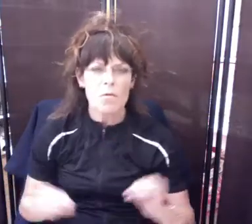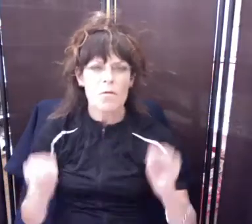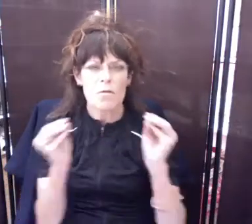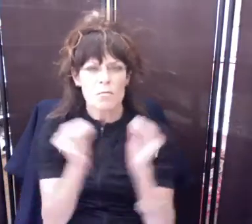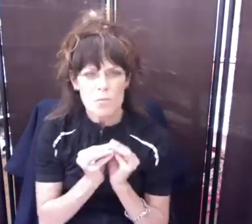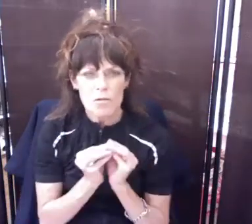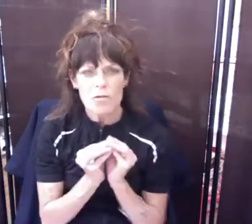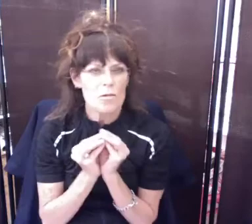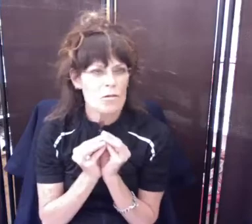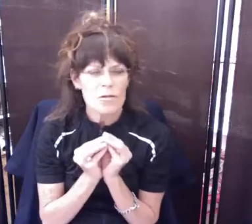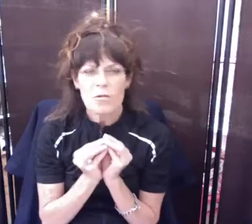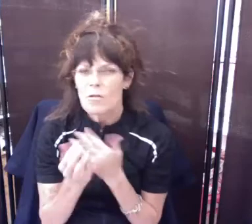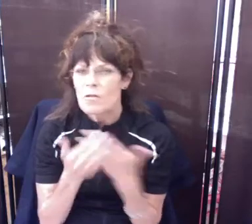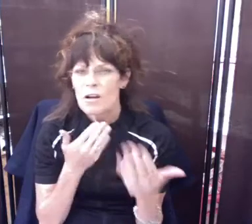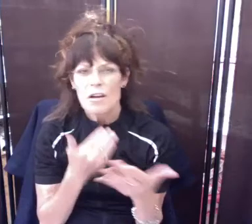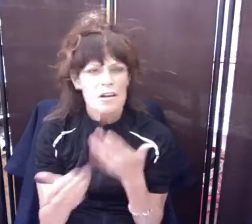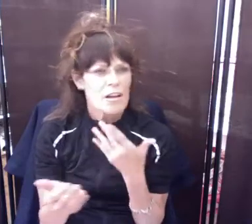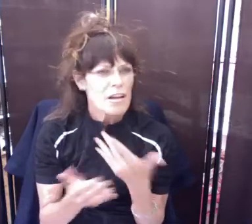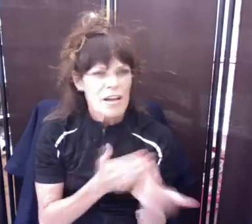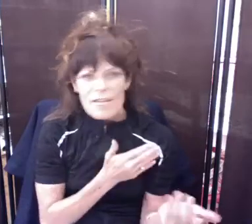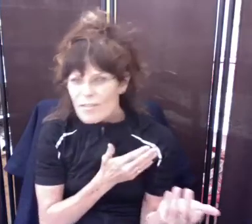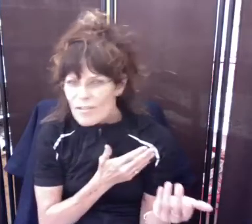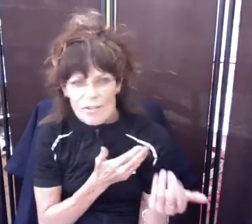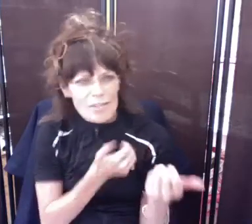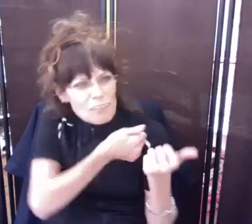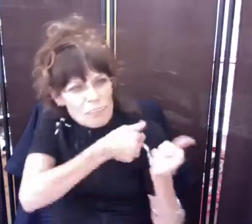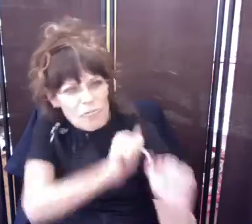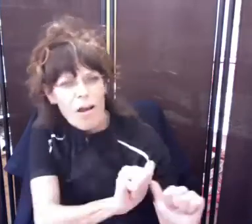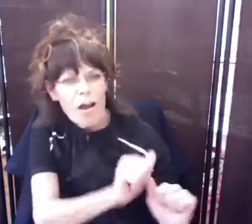I wanted with, switching to Budweiser from whiskey, and,